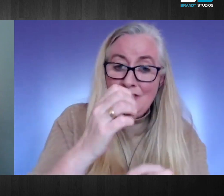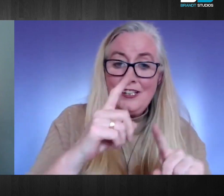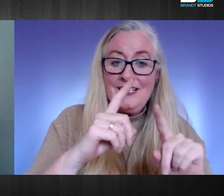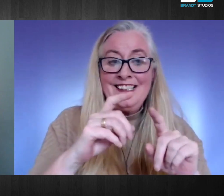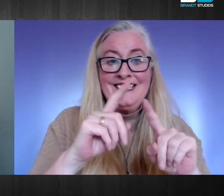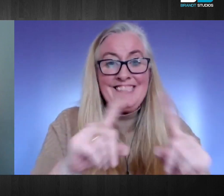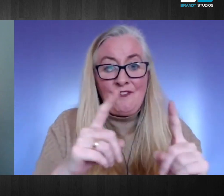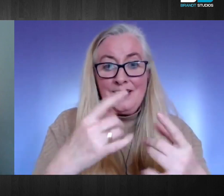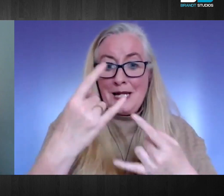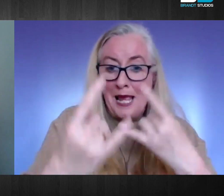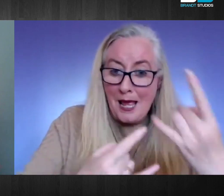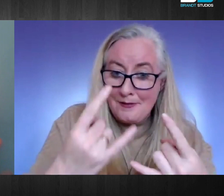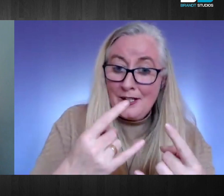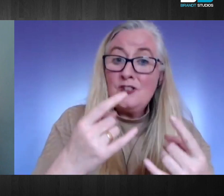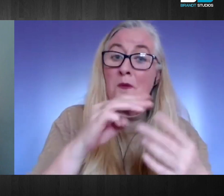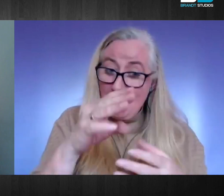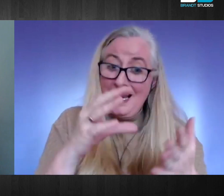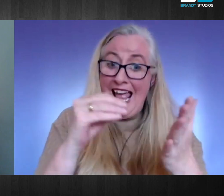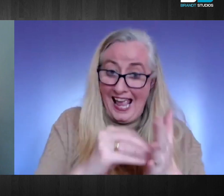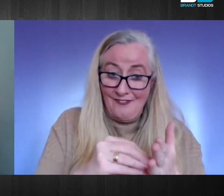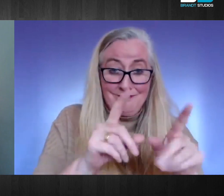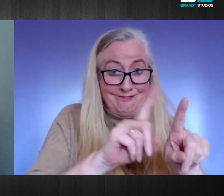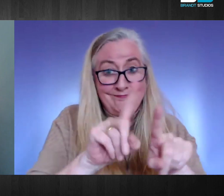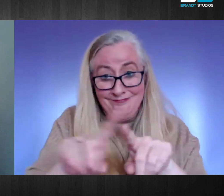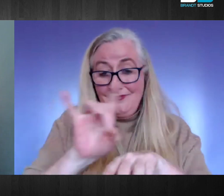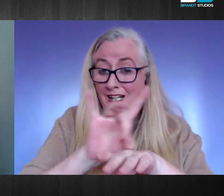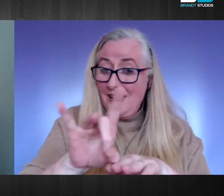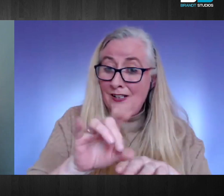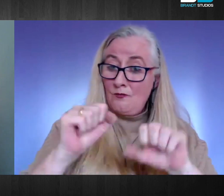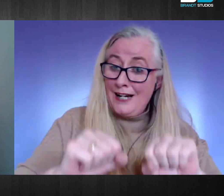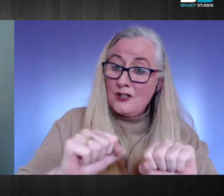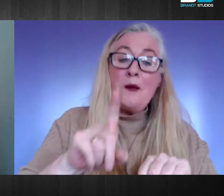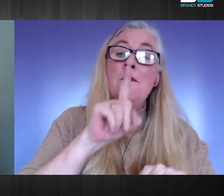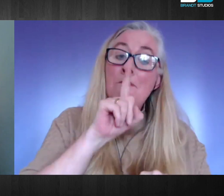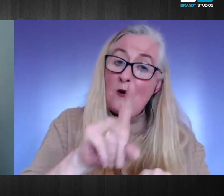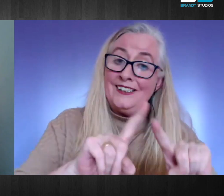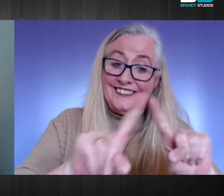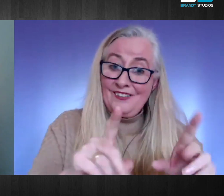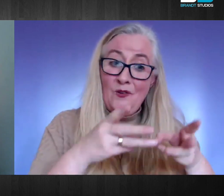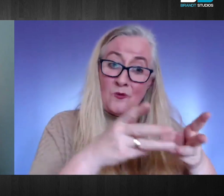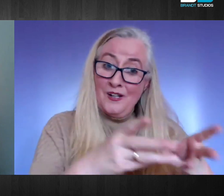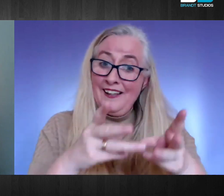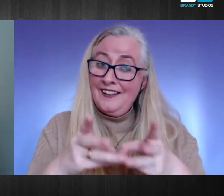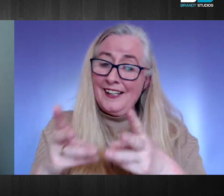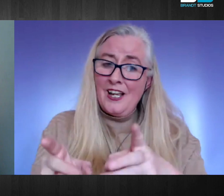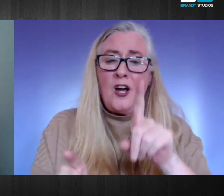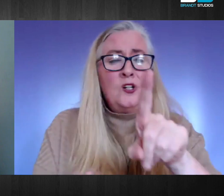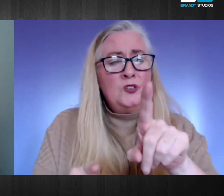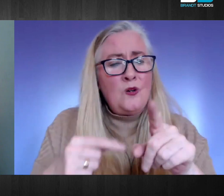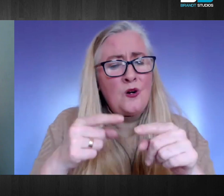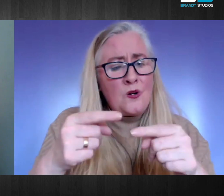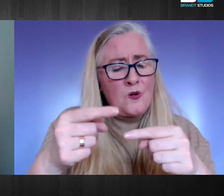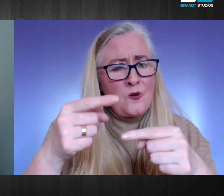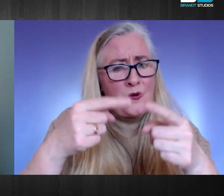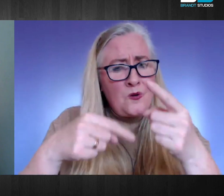that pressure, but in different ways. I suppose maybe I might go back to Anne Mackenzie in Australia,